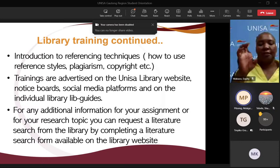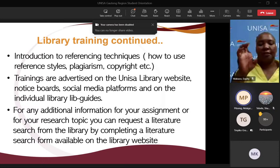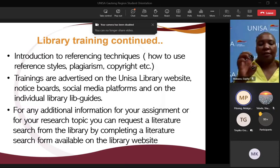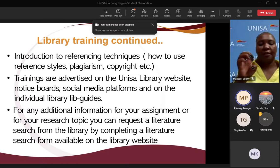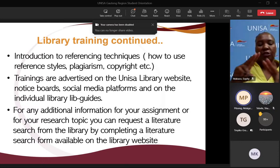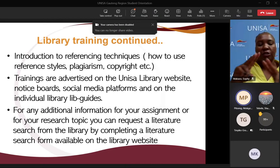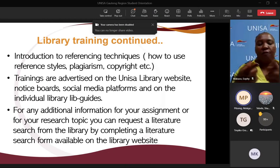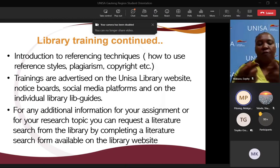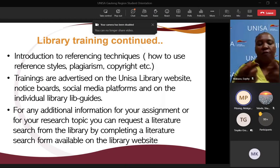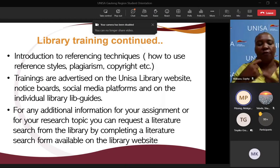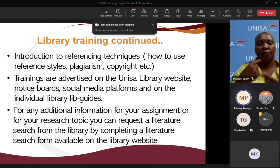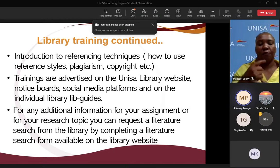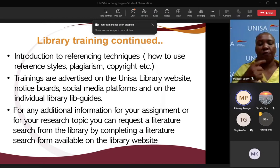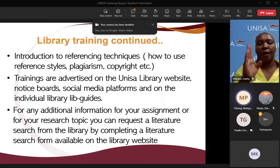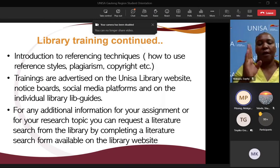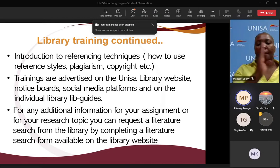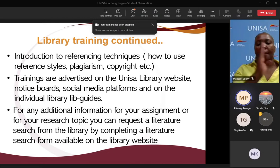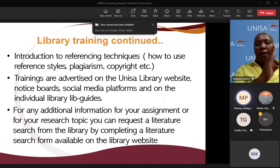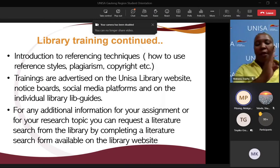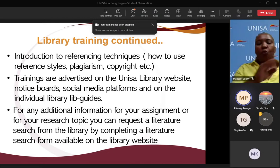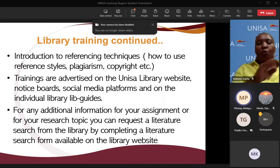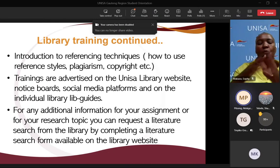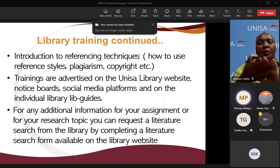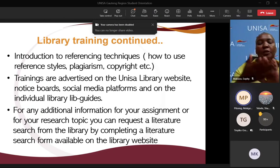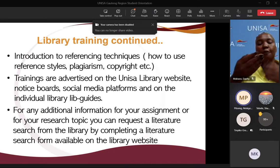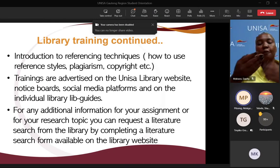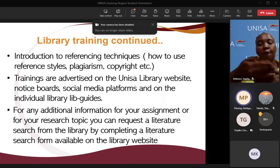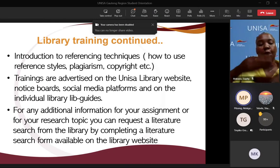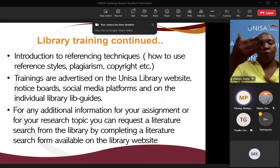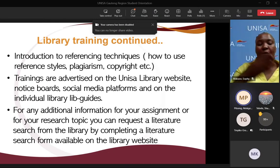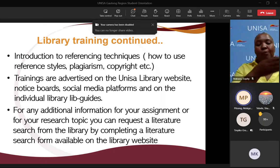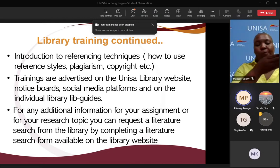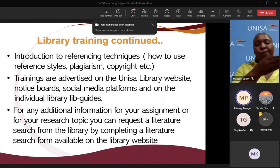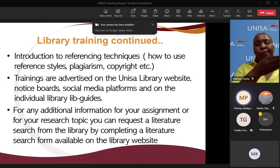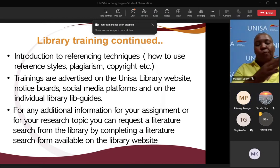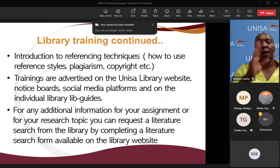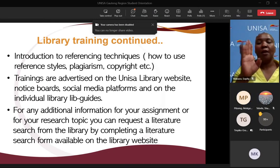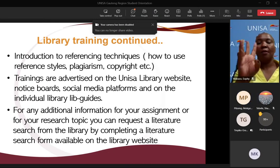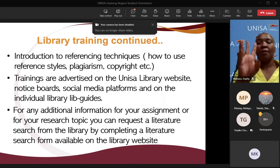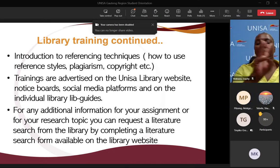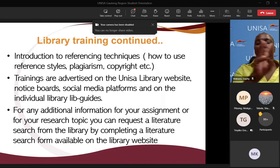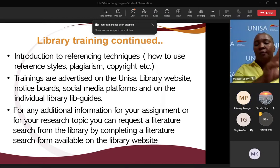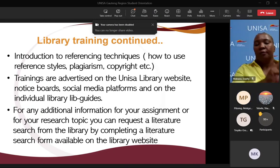completing a literature search form which is available on the library website